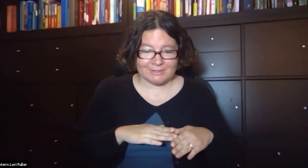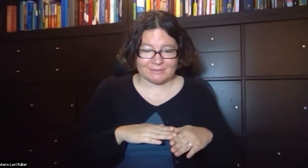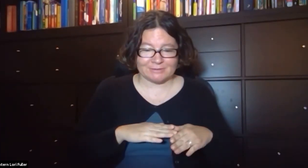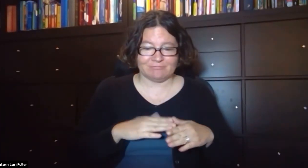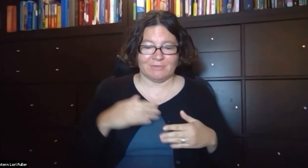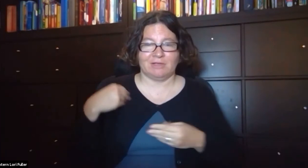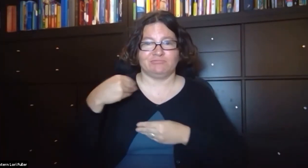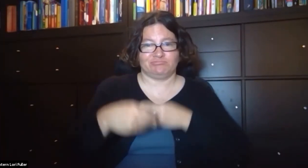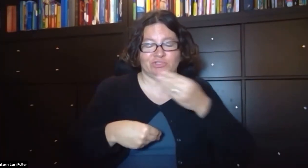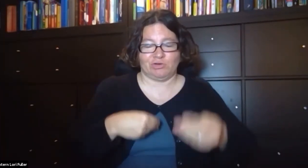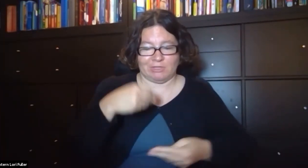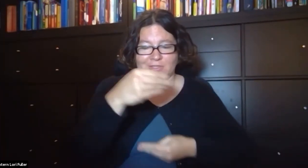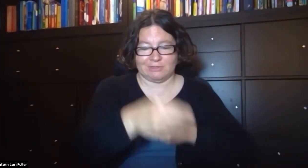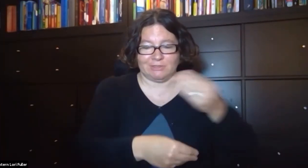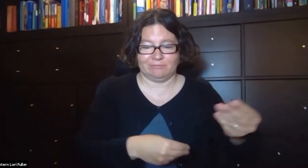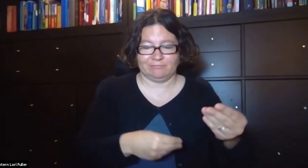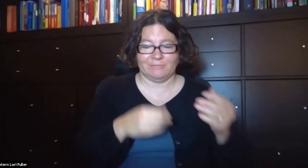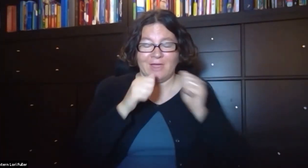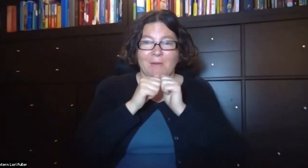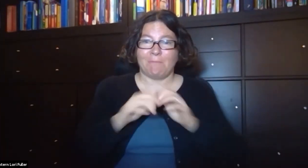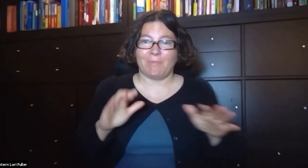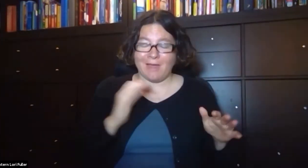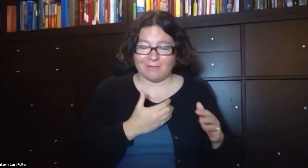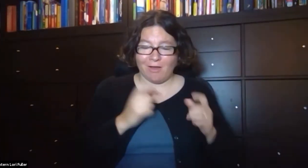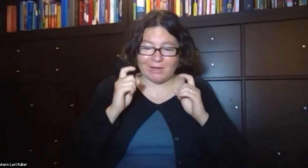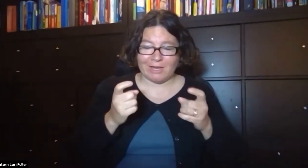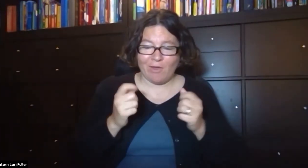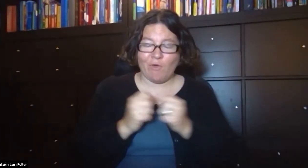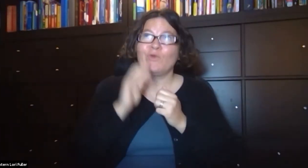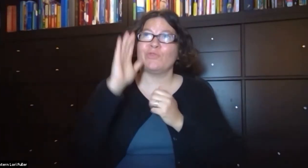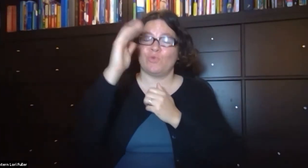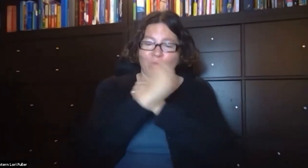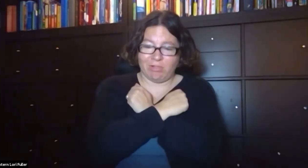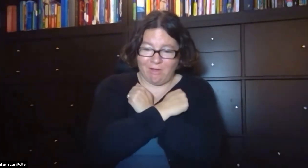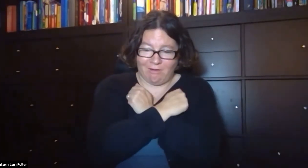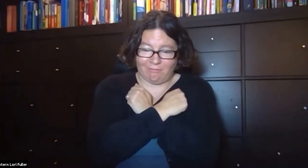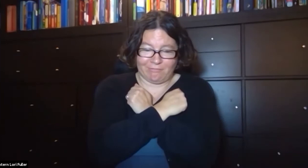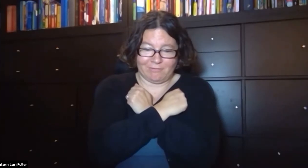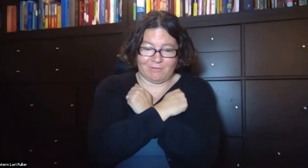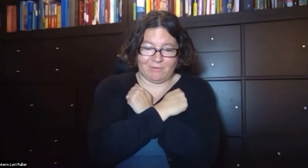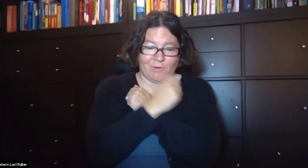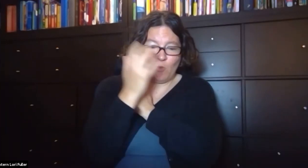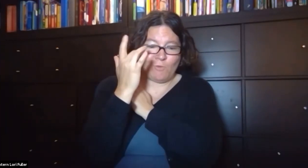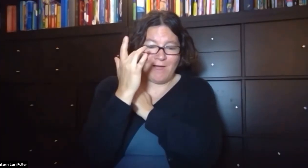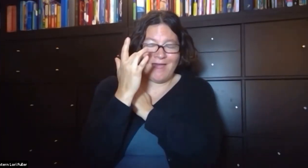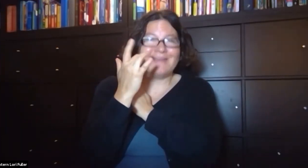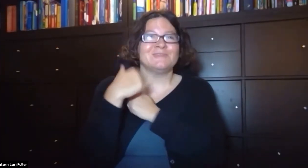compassion, peace, and generosity. Bless our gifts with your love